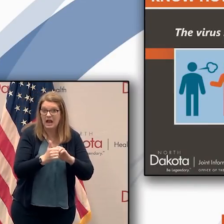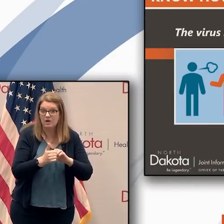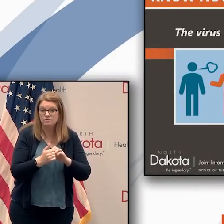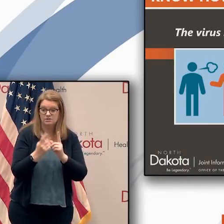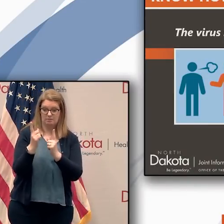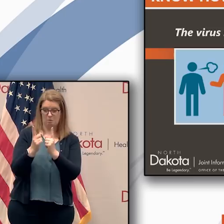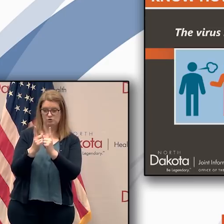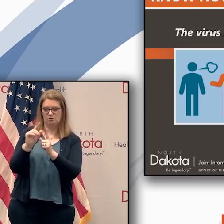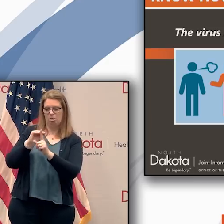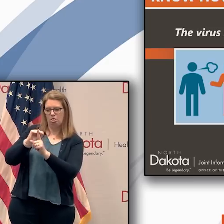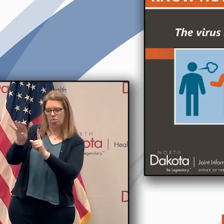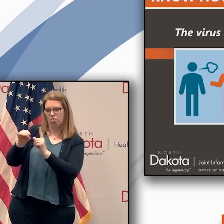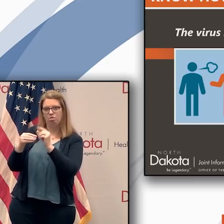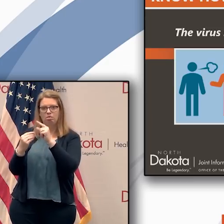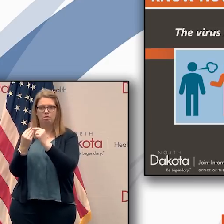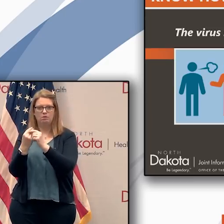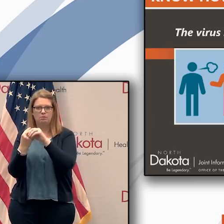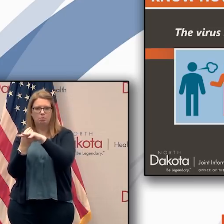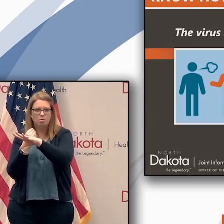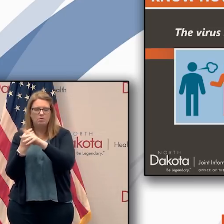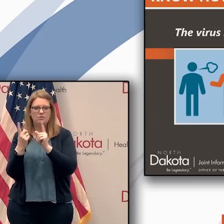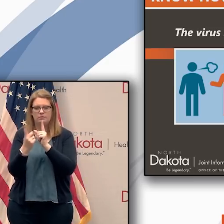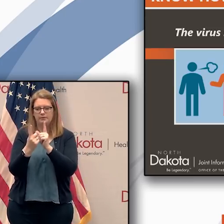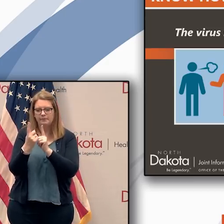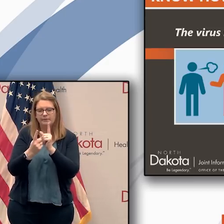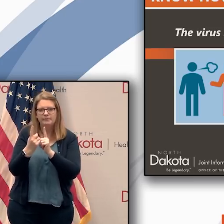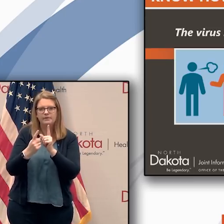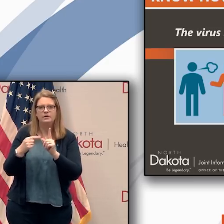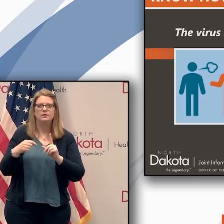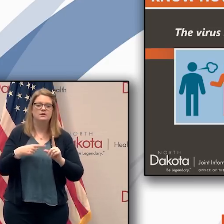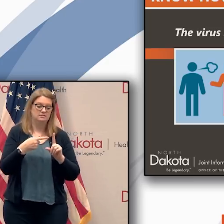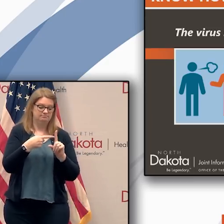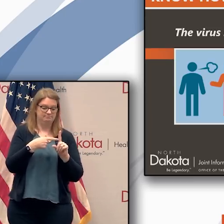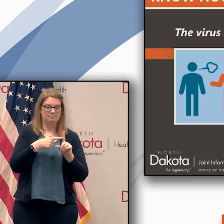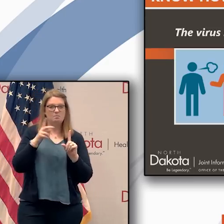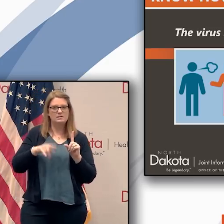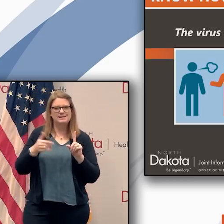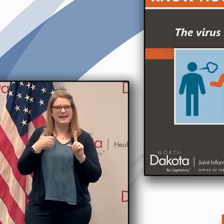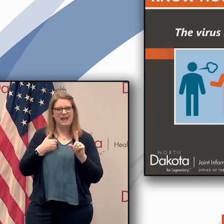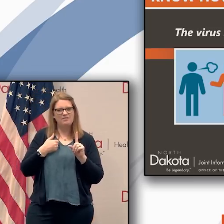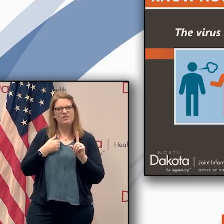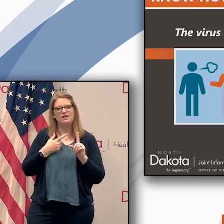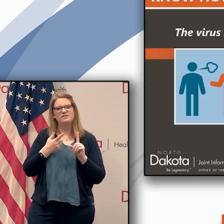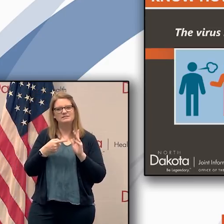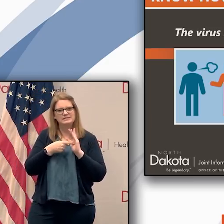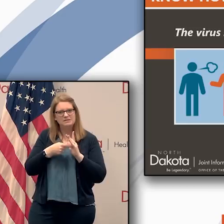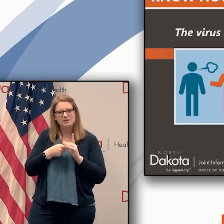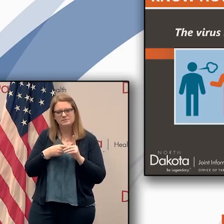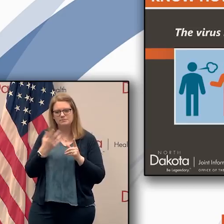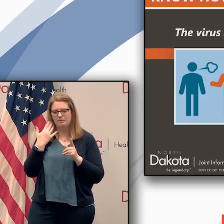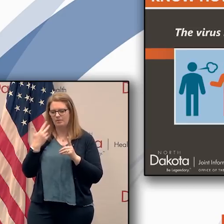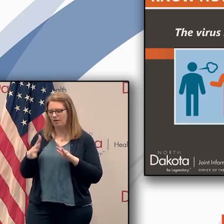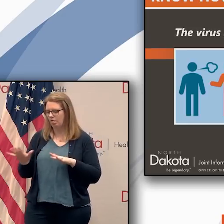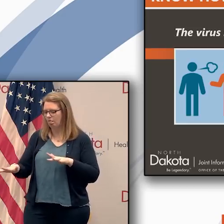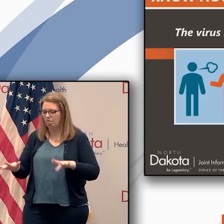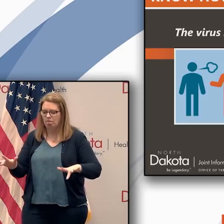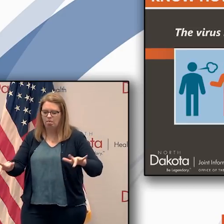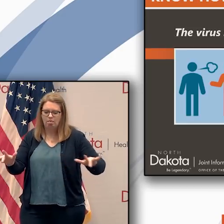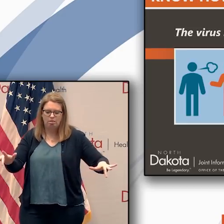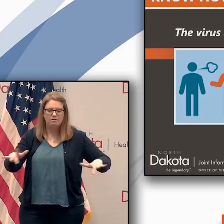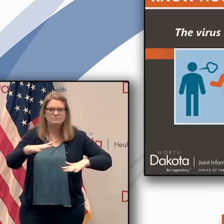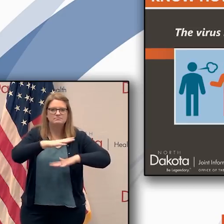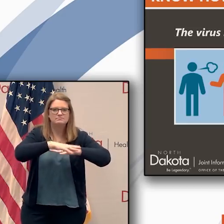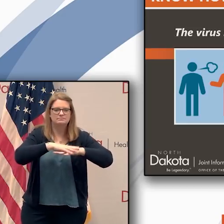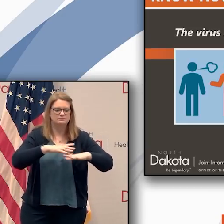to person, and it spreads by people, someone who's symptomatic putting the virus on a surface, and then someone